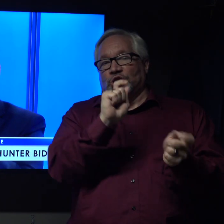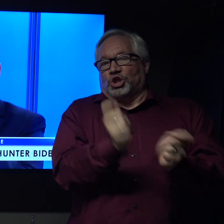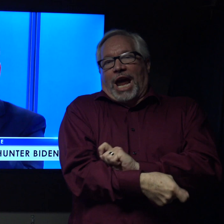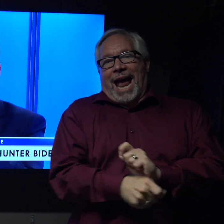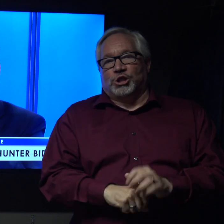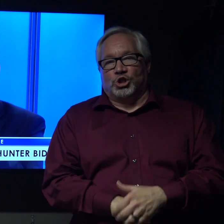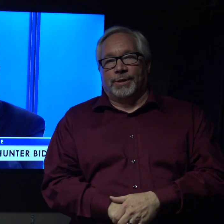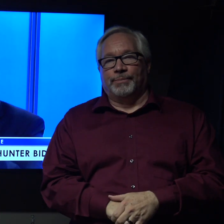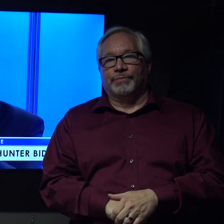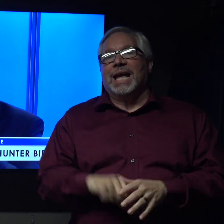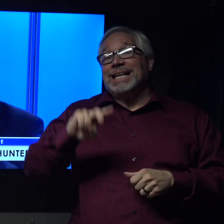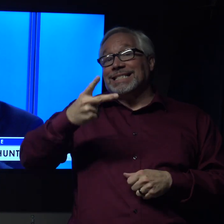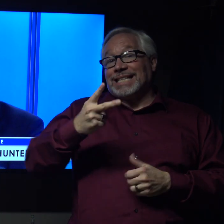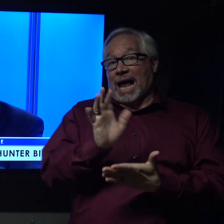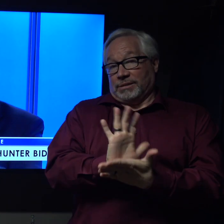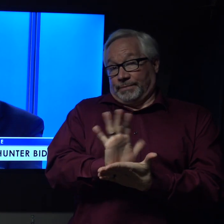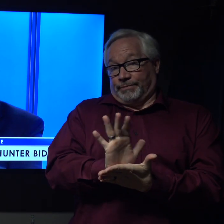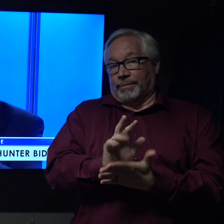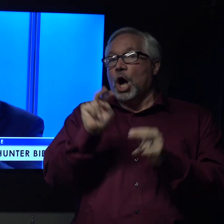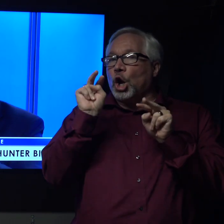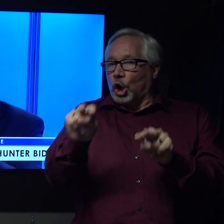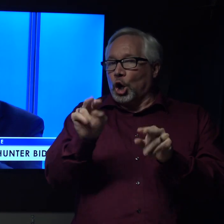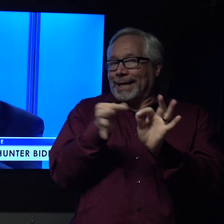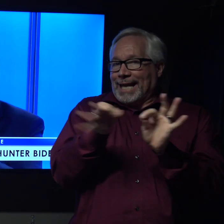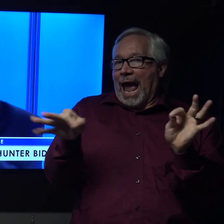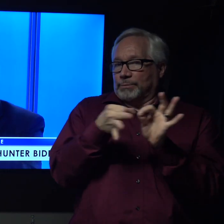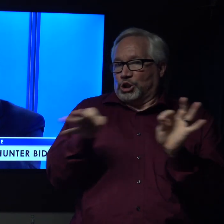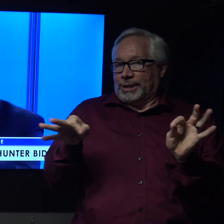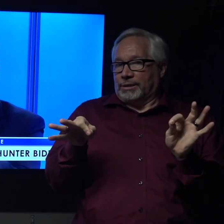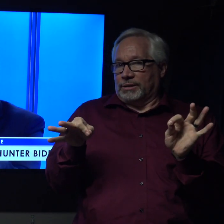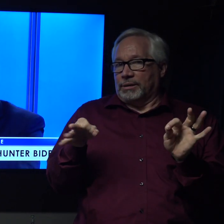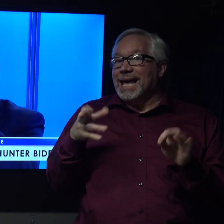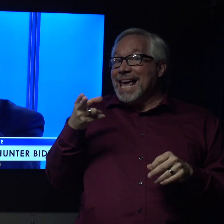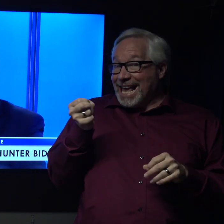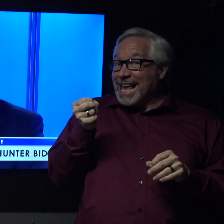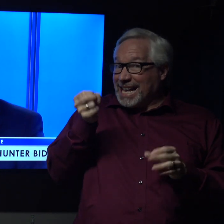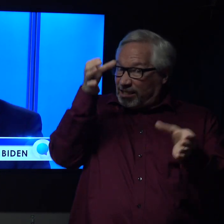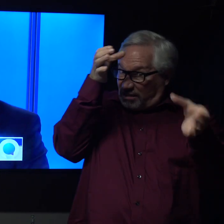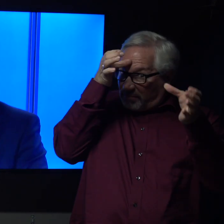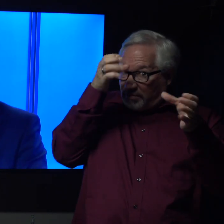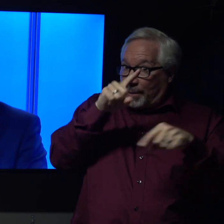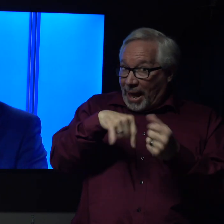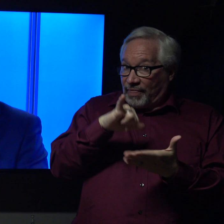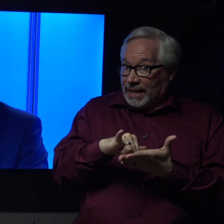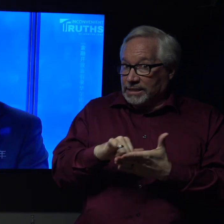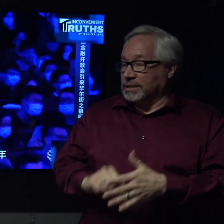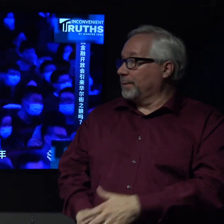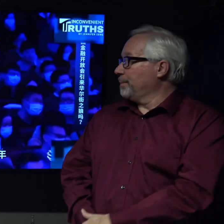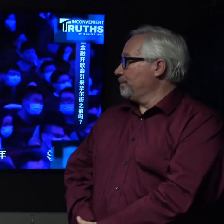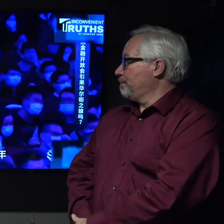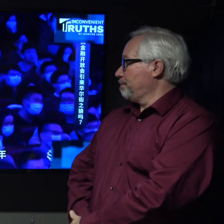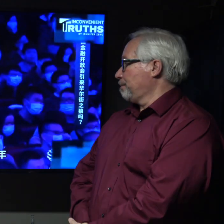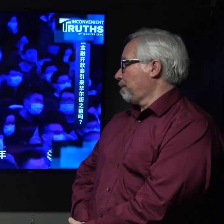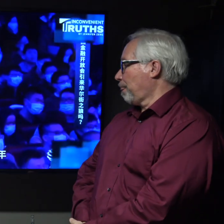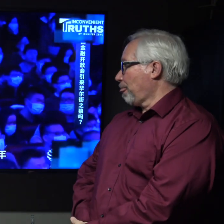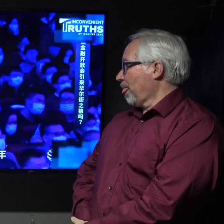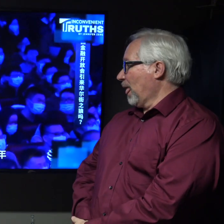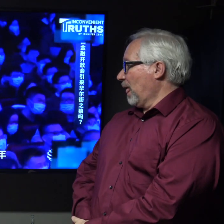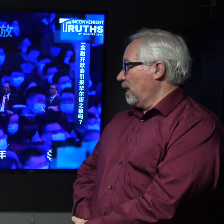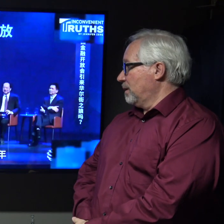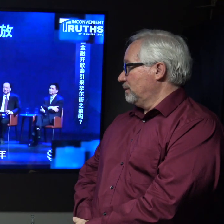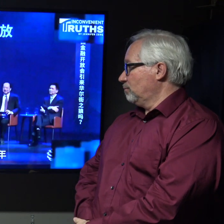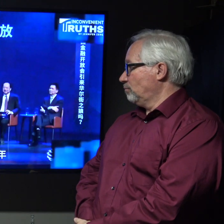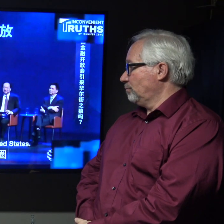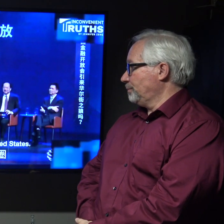going to play you clip two, and I want you to read the subtitles as the man talks. He's an expert. Watch this.